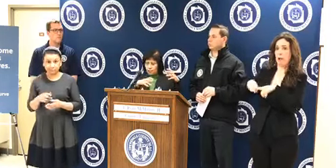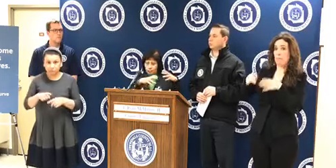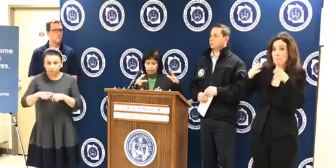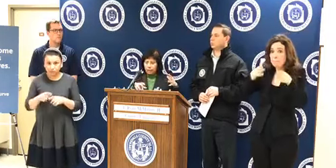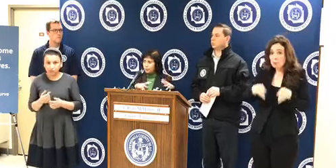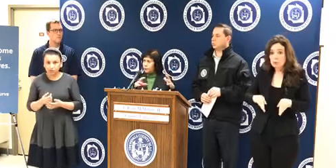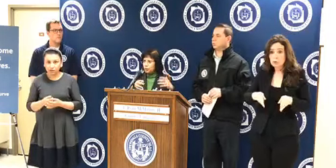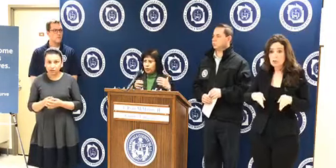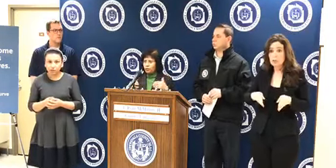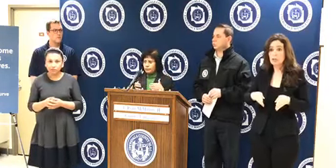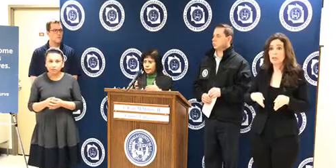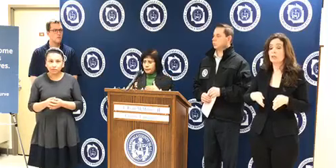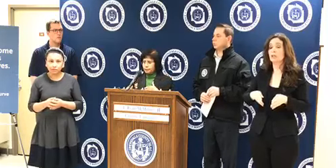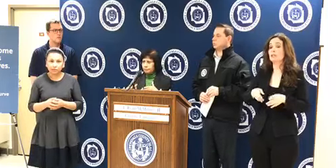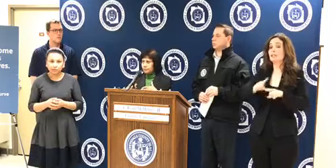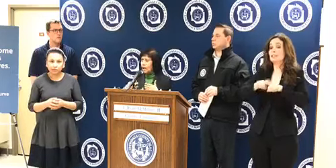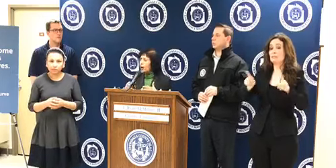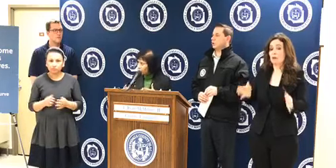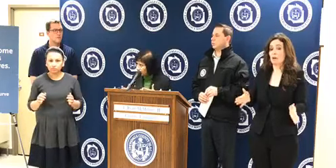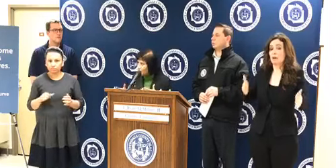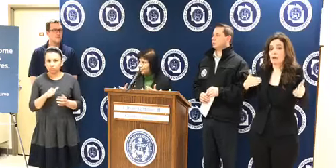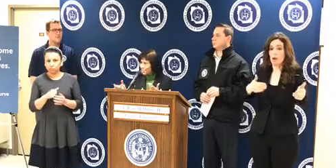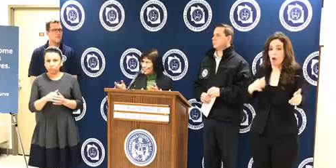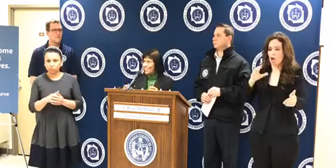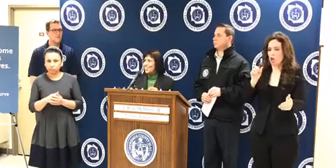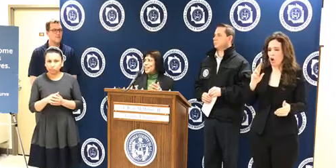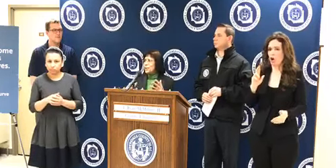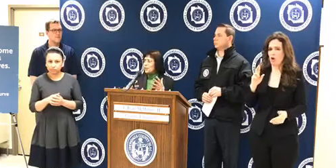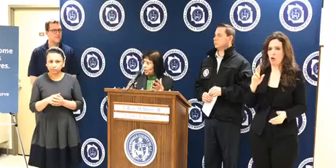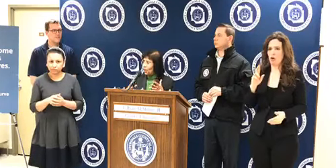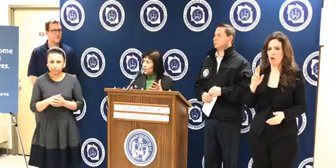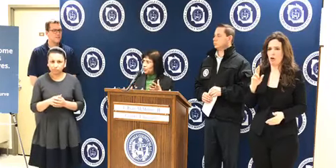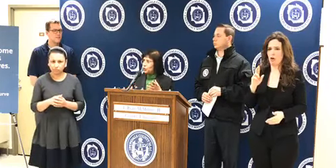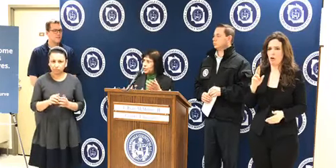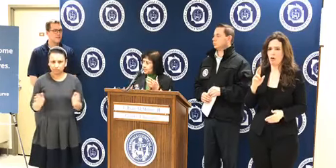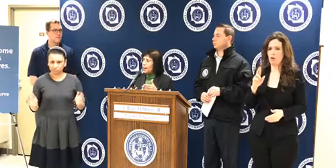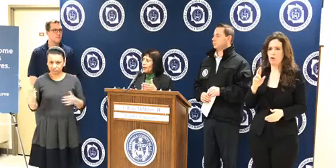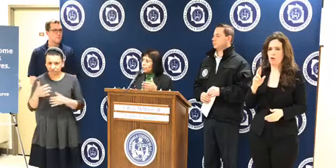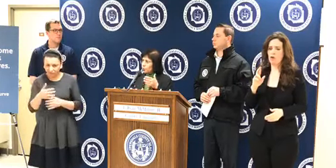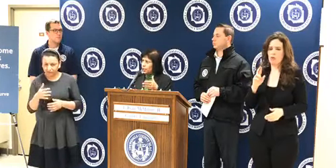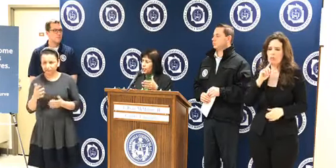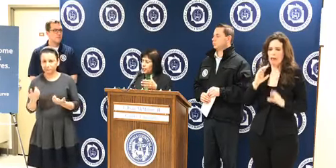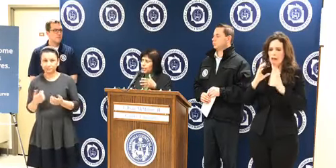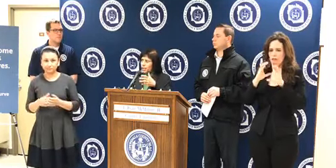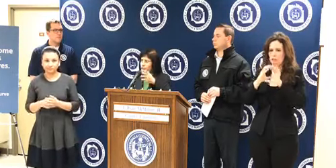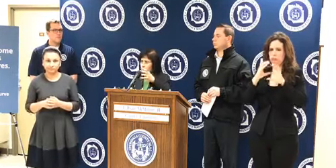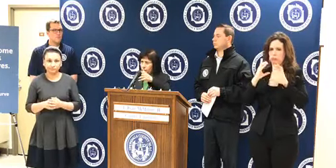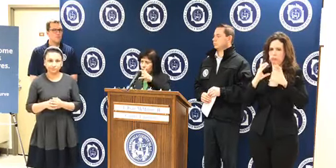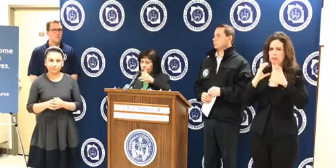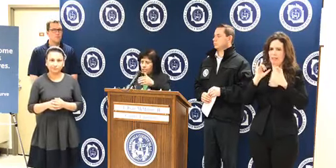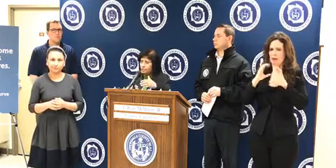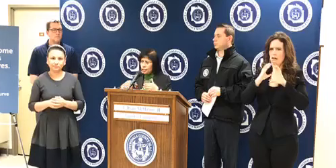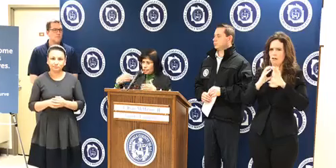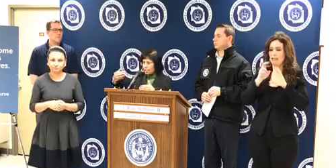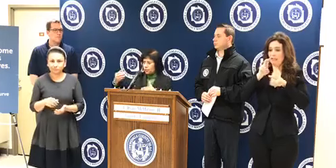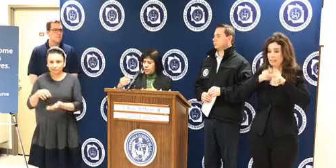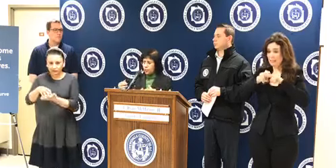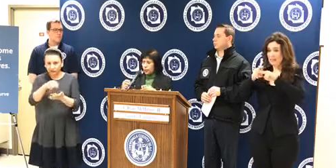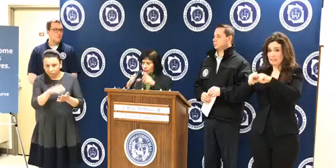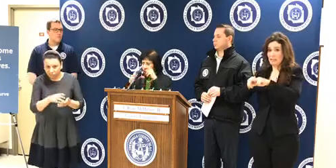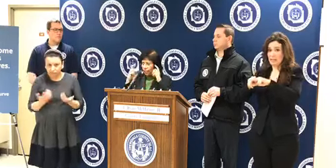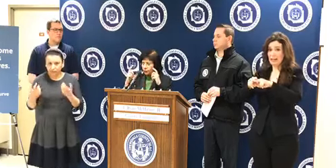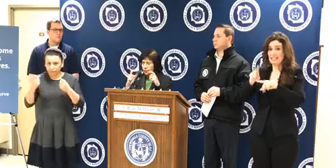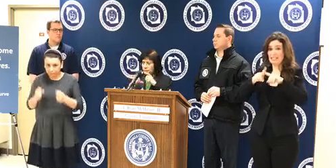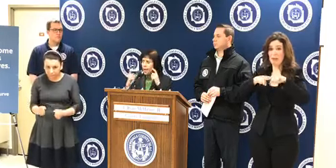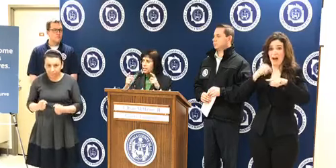different, what do you call, car, right? Sorry. The car. So it depends where. If somebody is like 6 feet